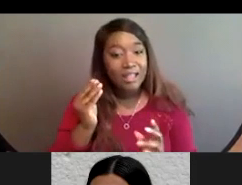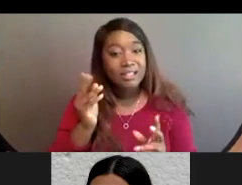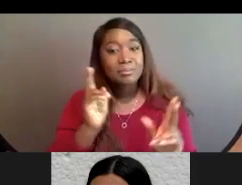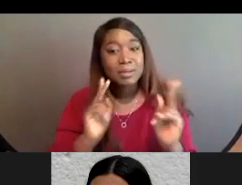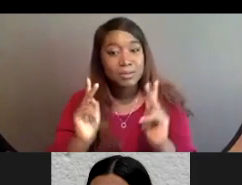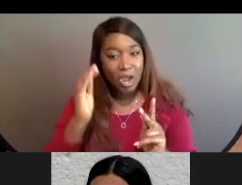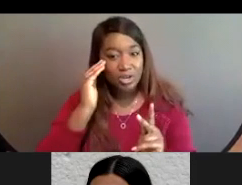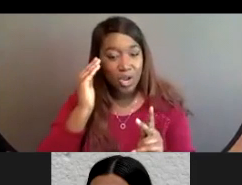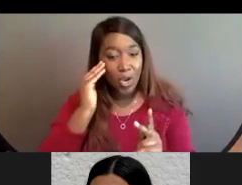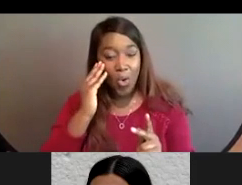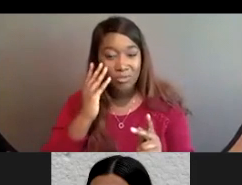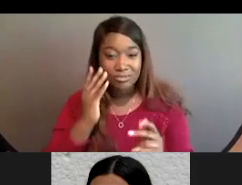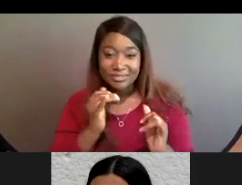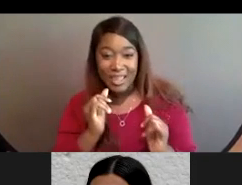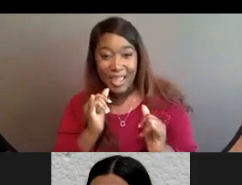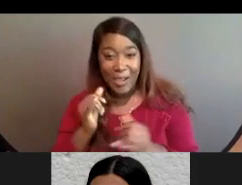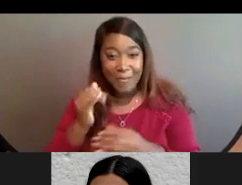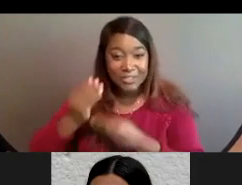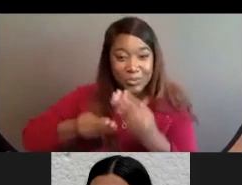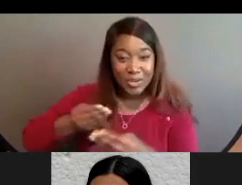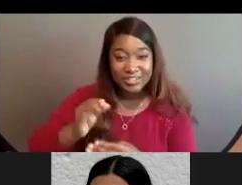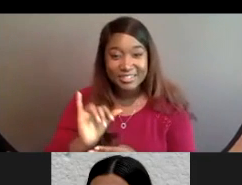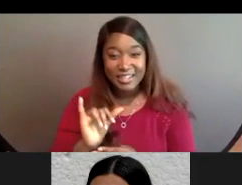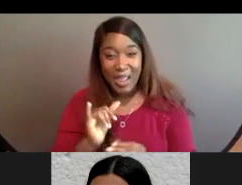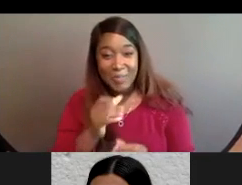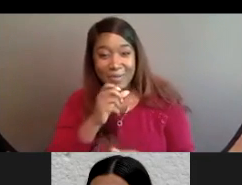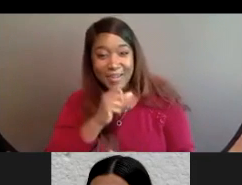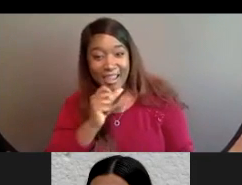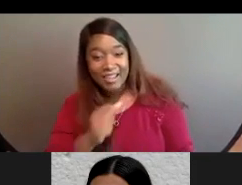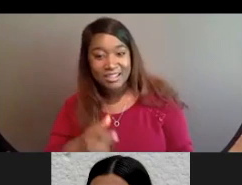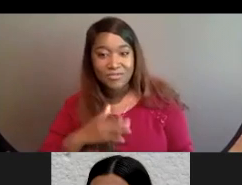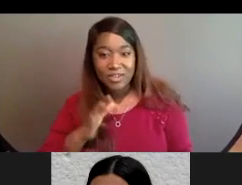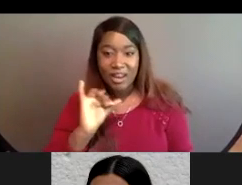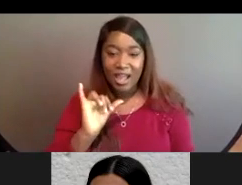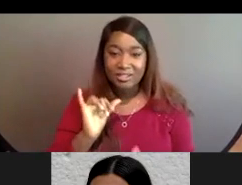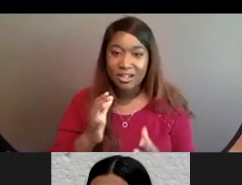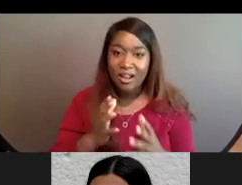around my age, I feel like there's a lot of reclamation back towards